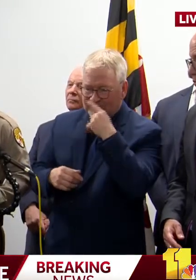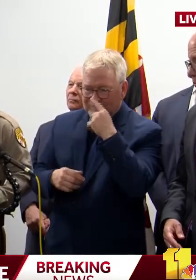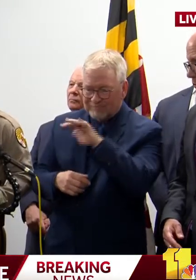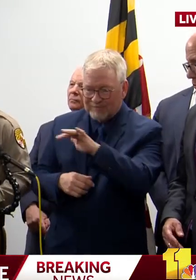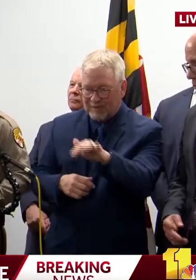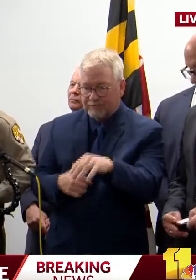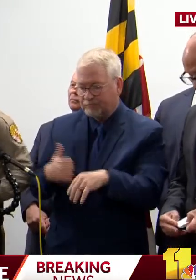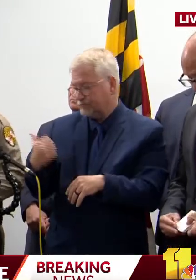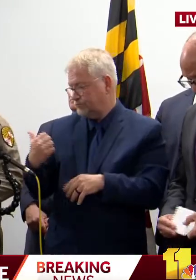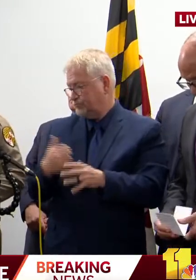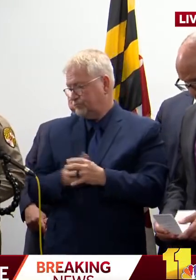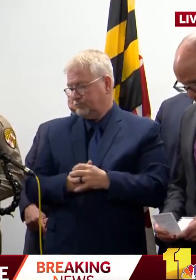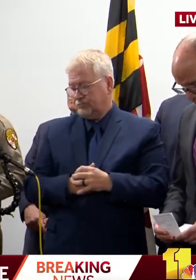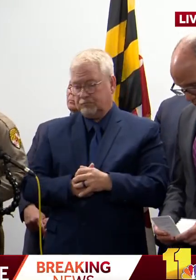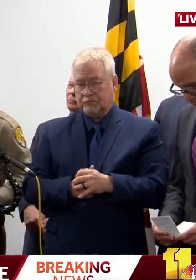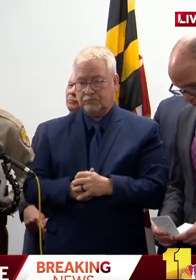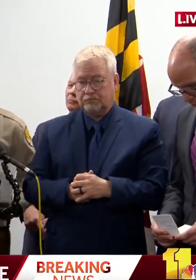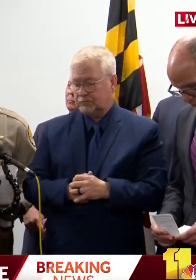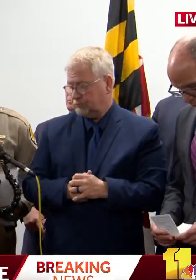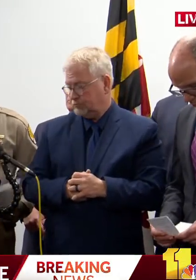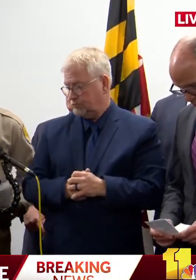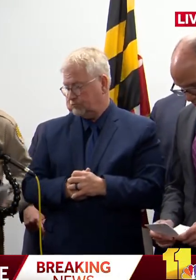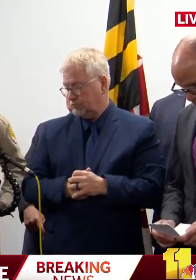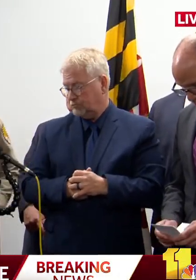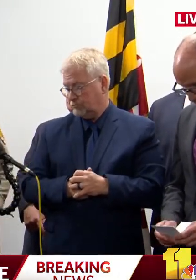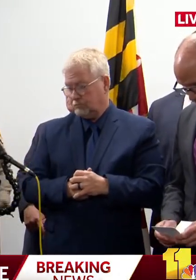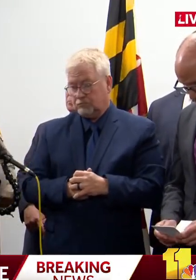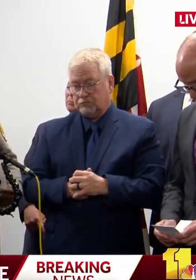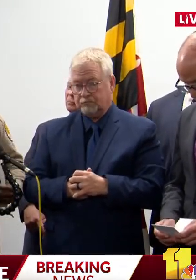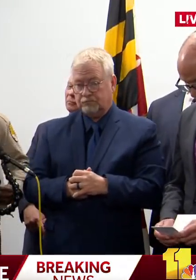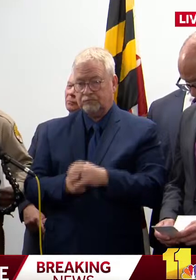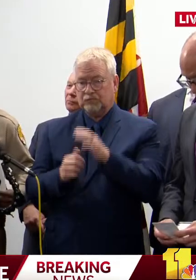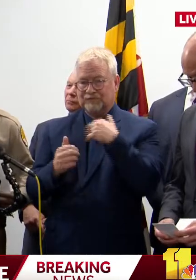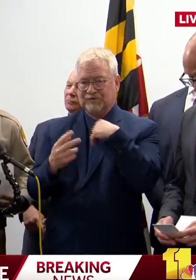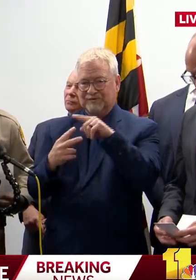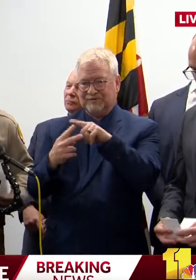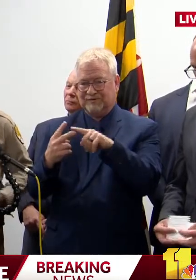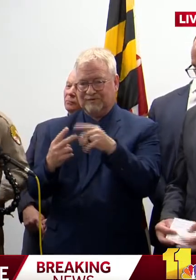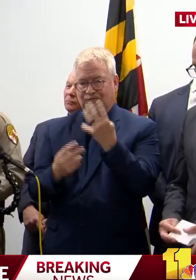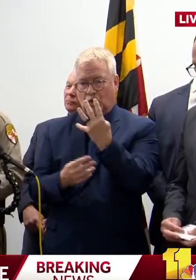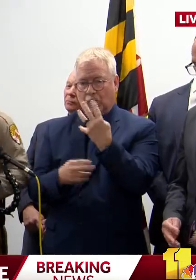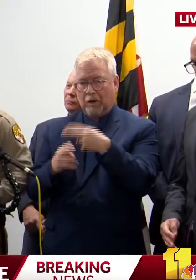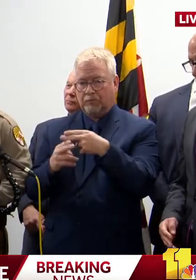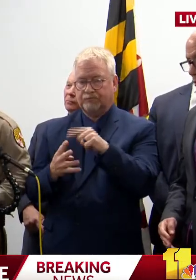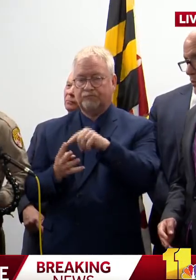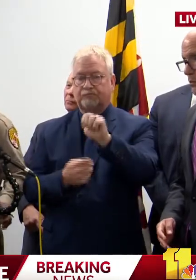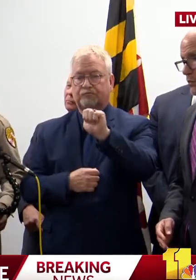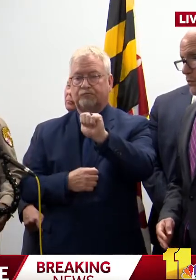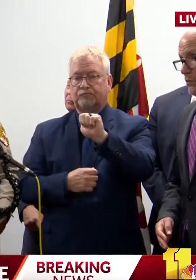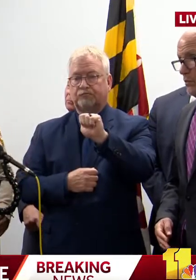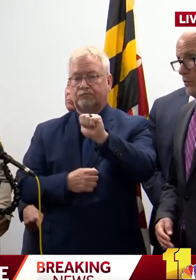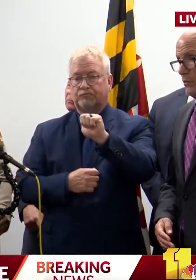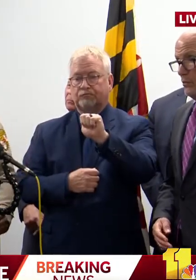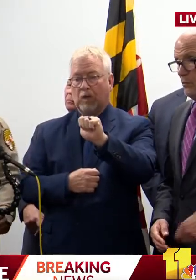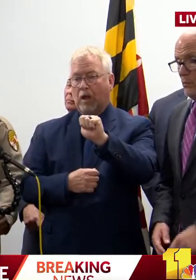ask? Yeah. Thank you. Sorry. Which one would you like first? Alejandro? Sure.